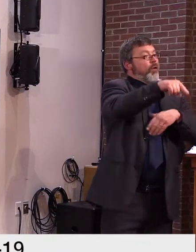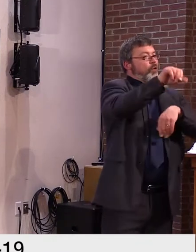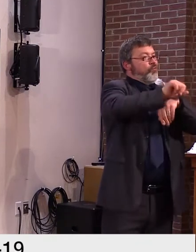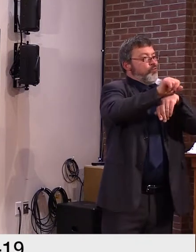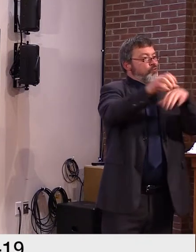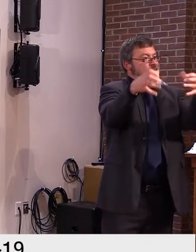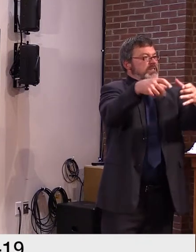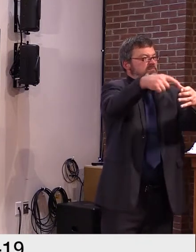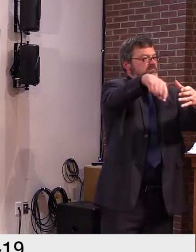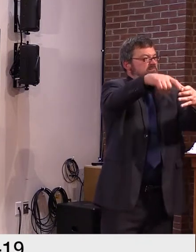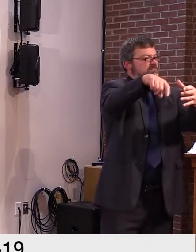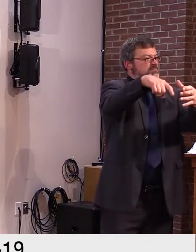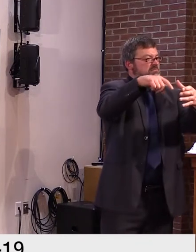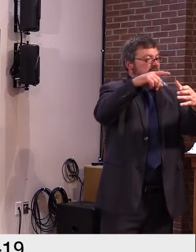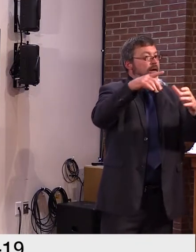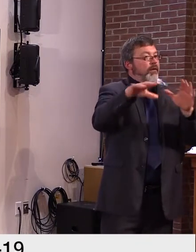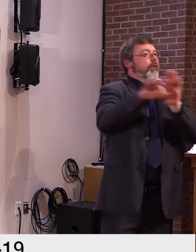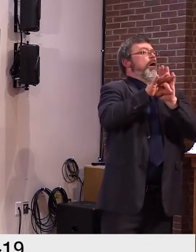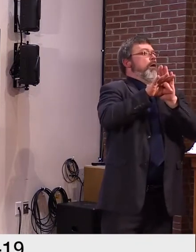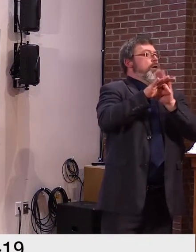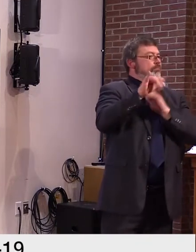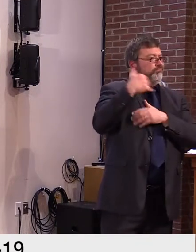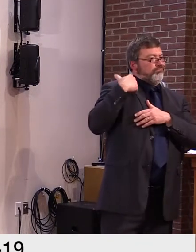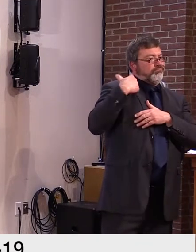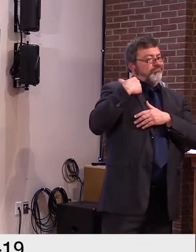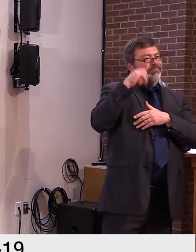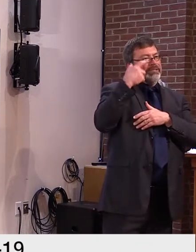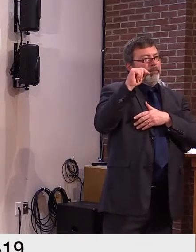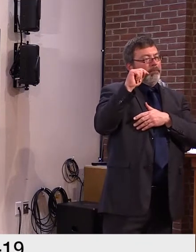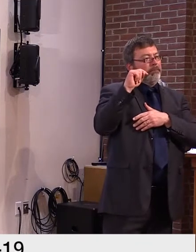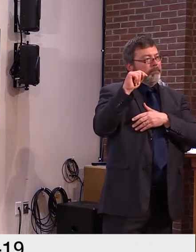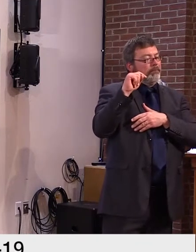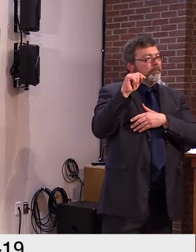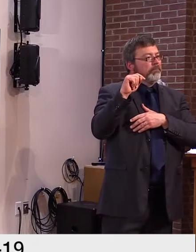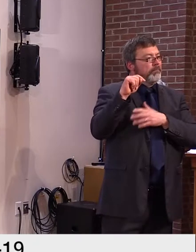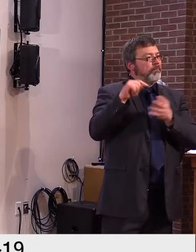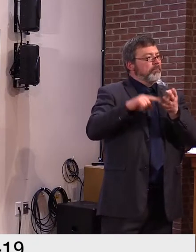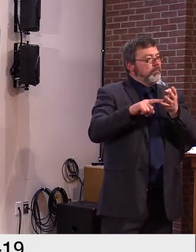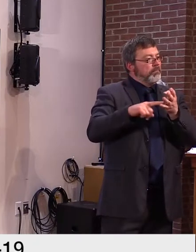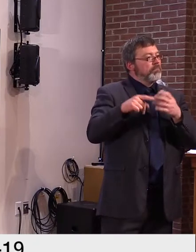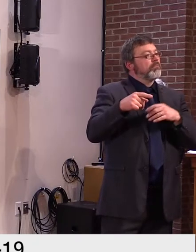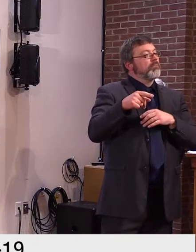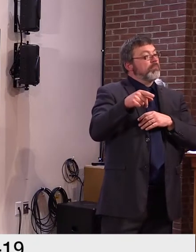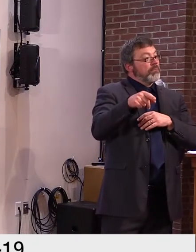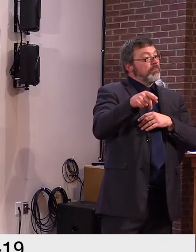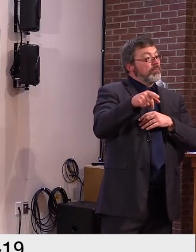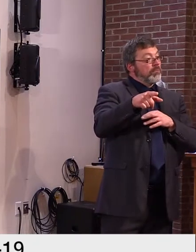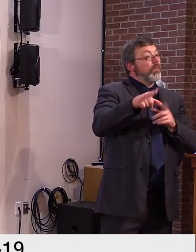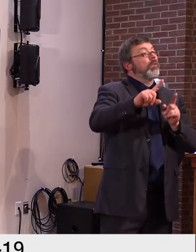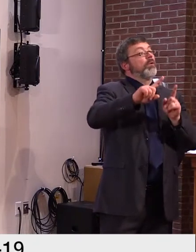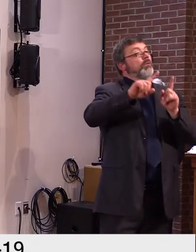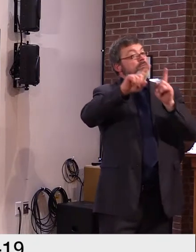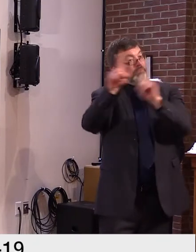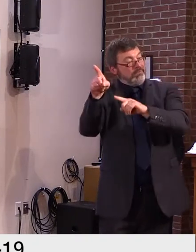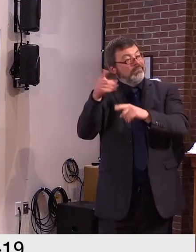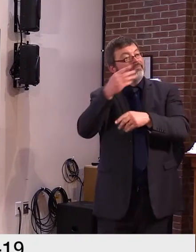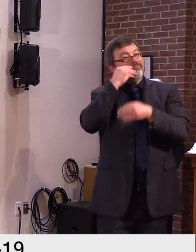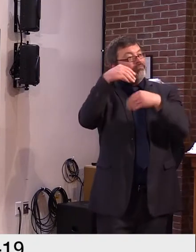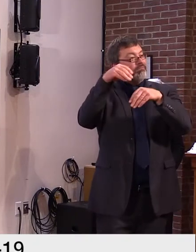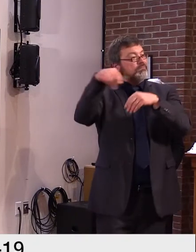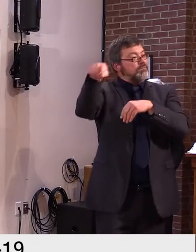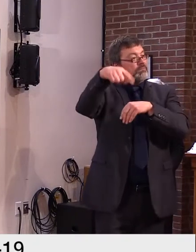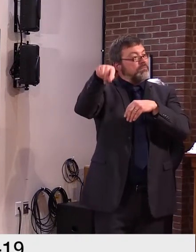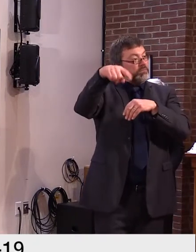who've since tested positive, mostly for the coronavirus, they went shopping at local stores the day after they arrived. My understanding is that's not against